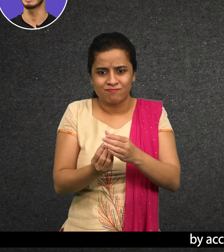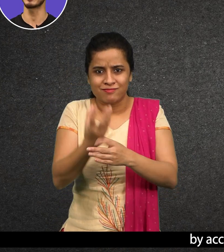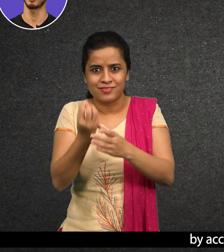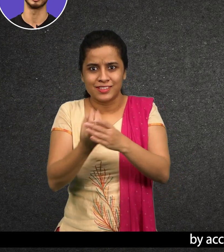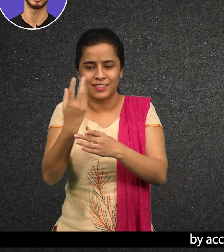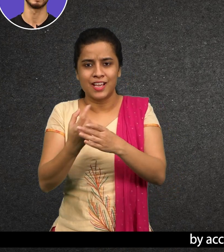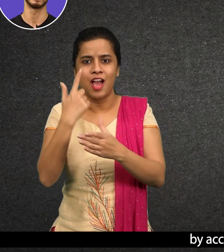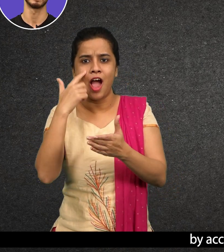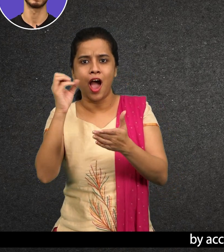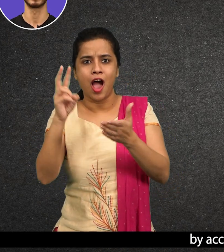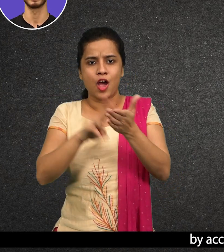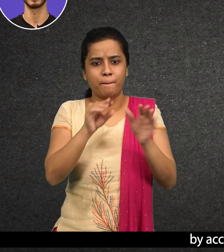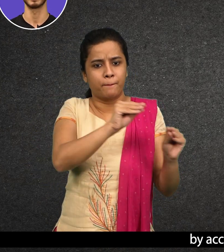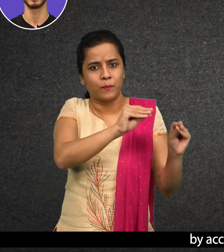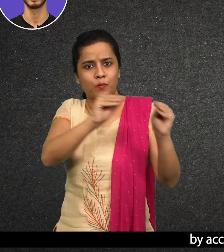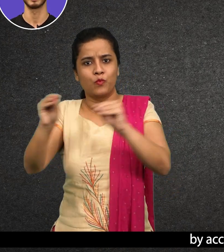accepting electrons.